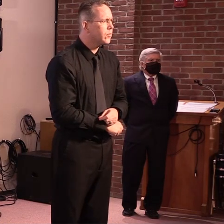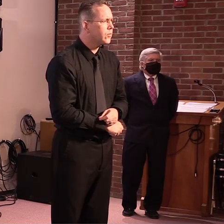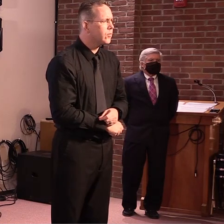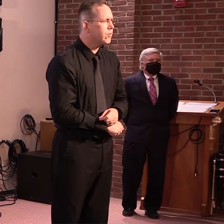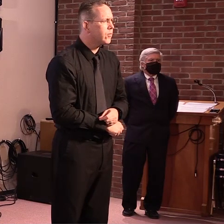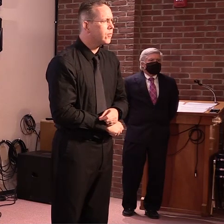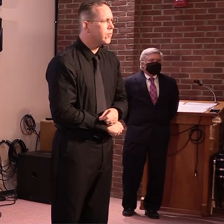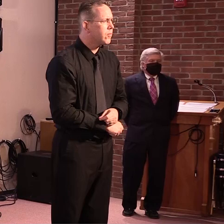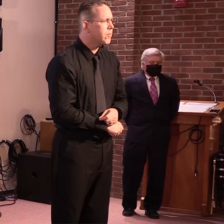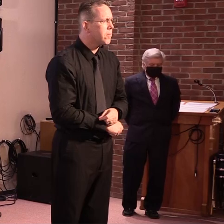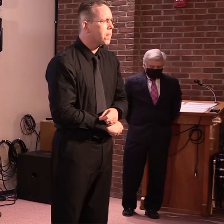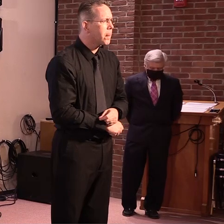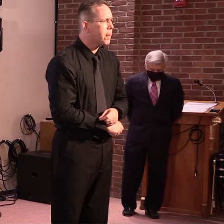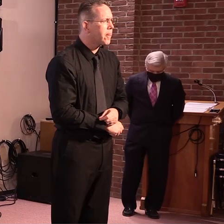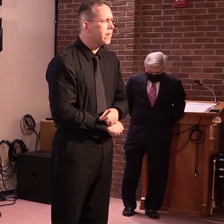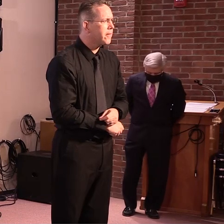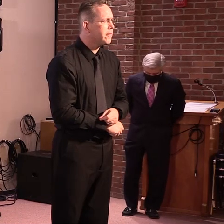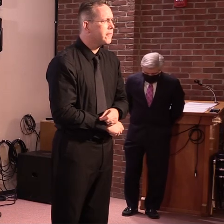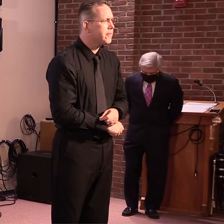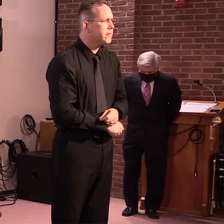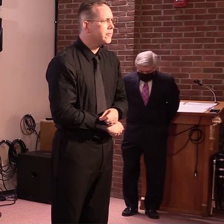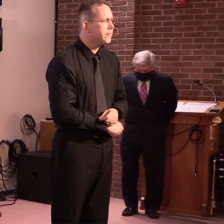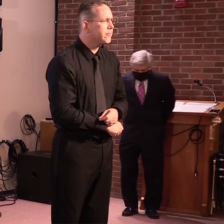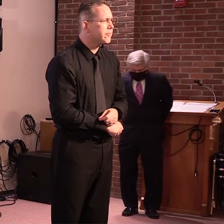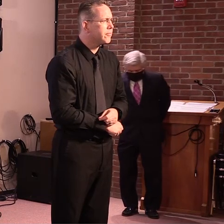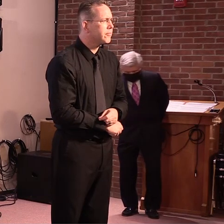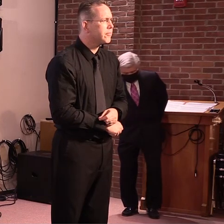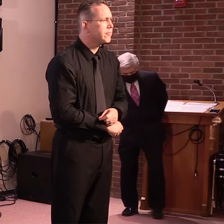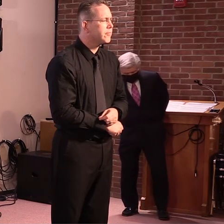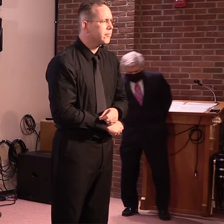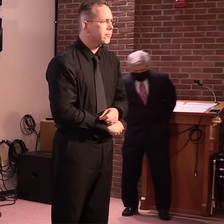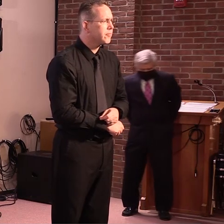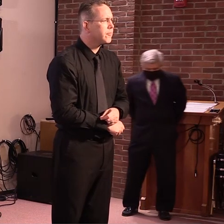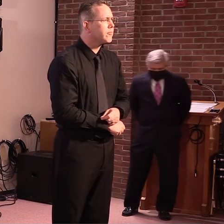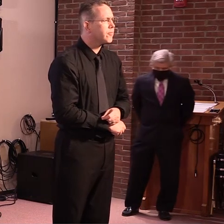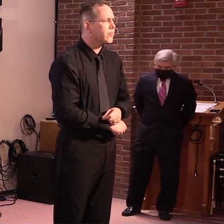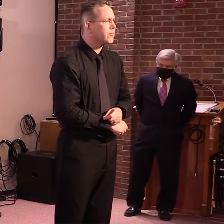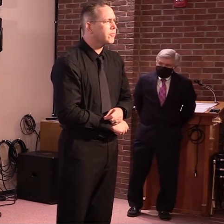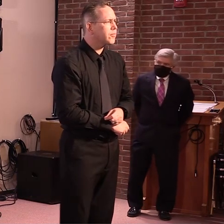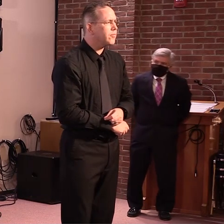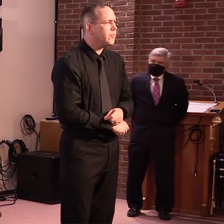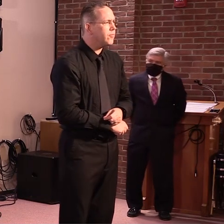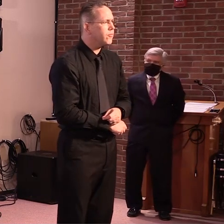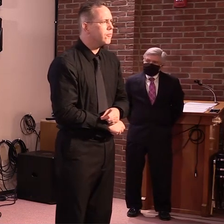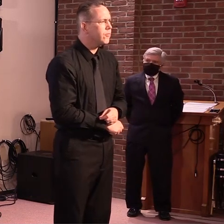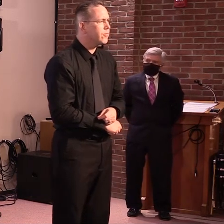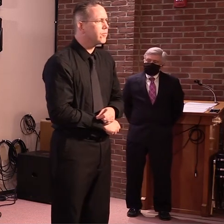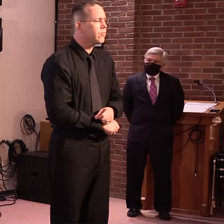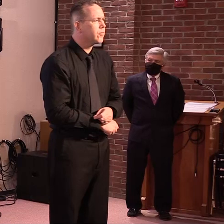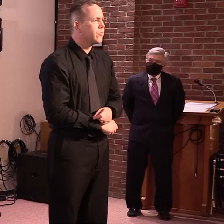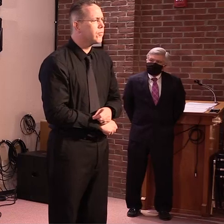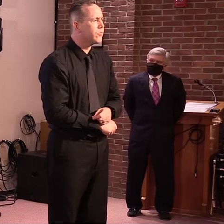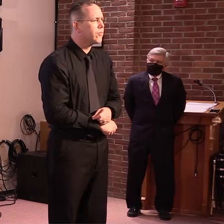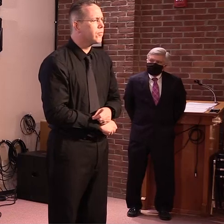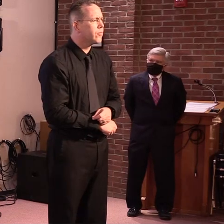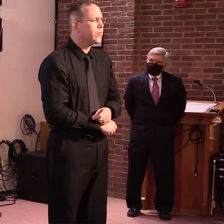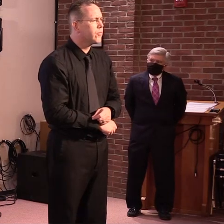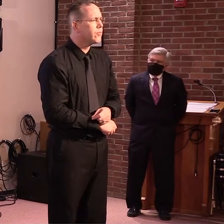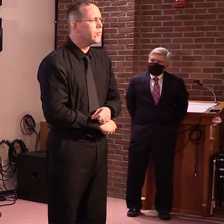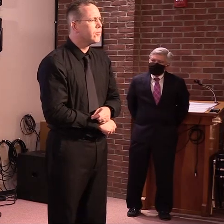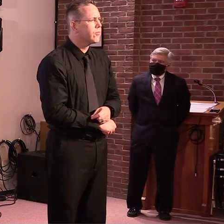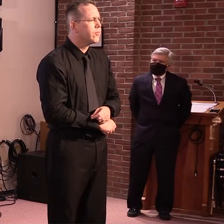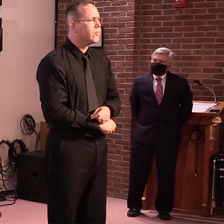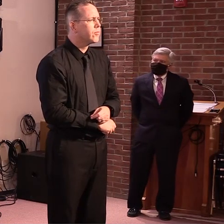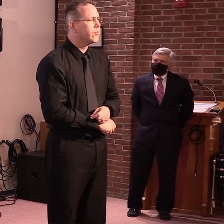and spreading the COVID-19. So I'm wondering how that will work with asymptomatic students